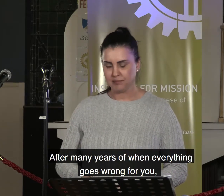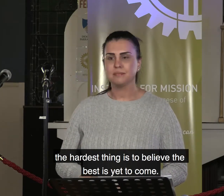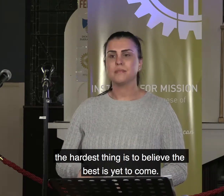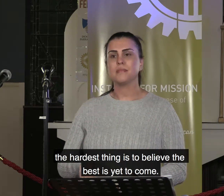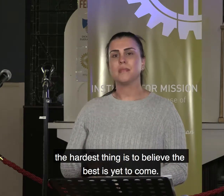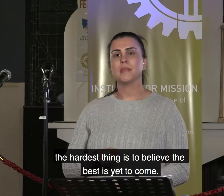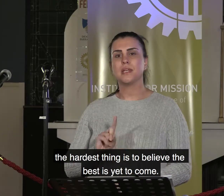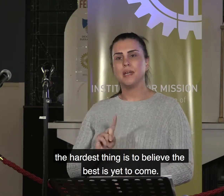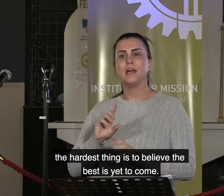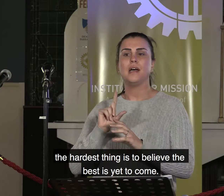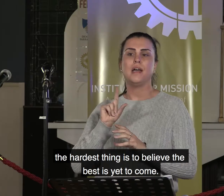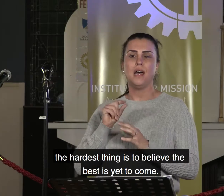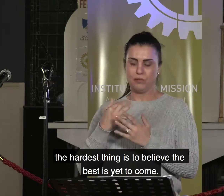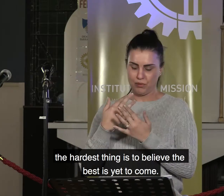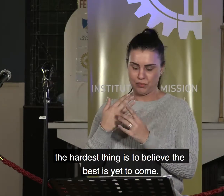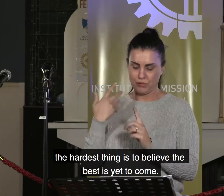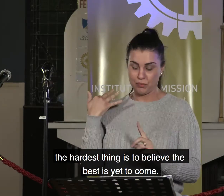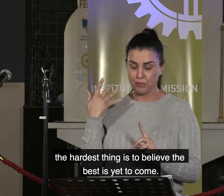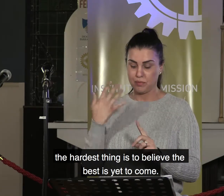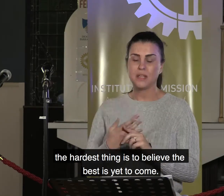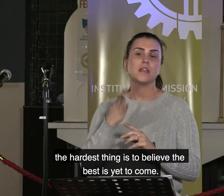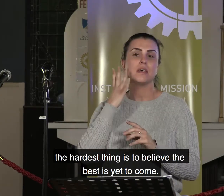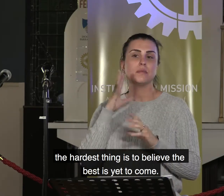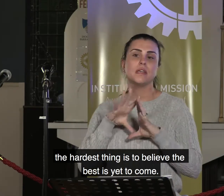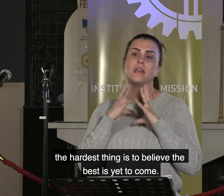the hardest thing is to believe the best is yet to come.